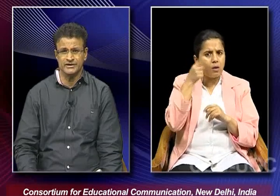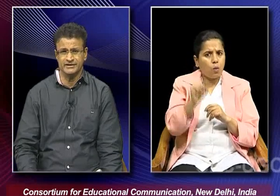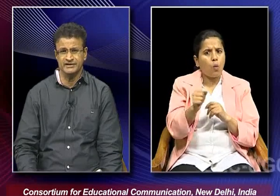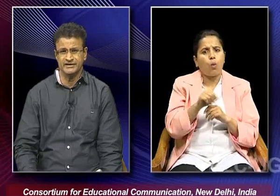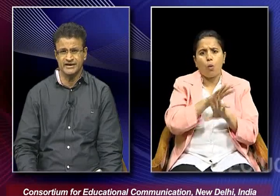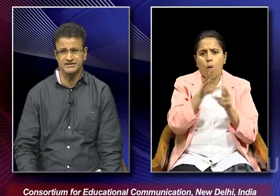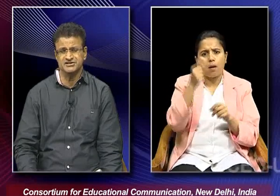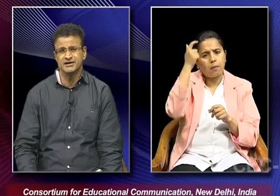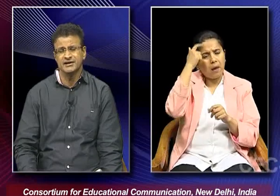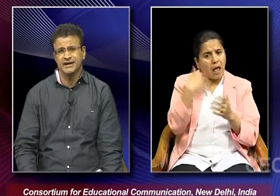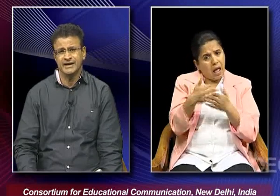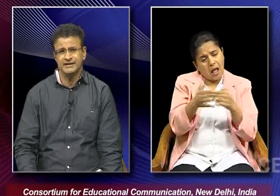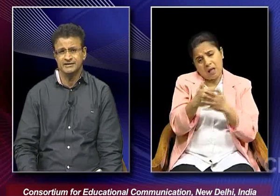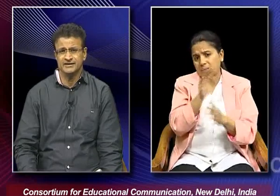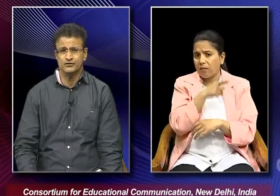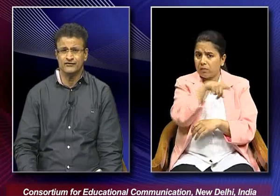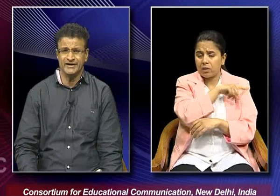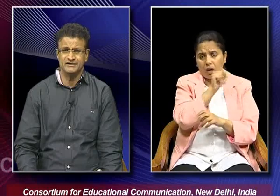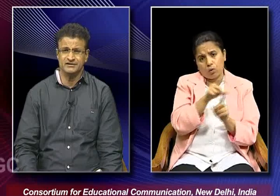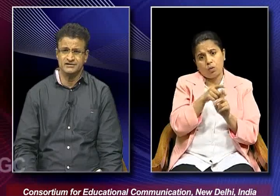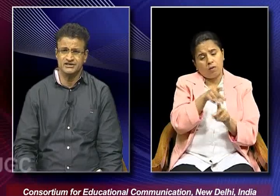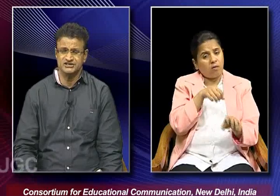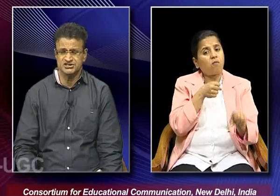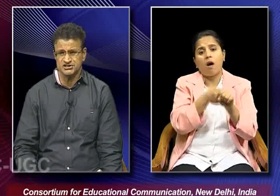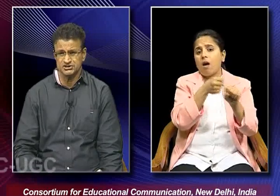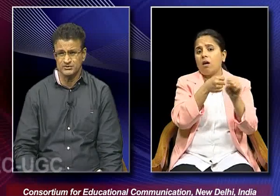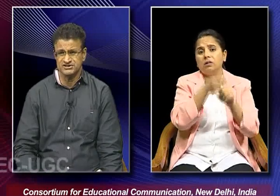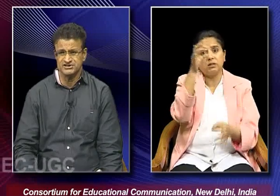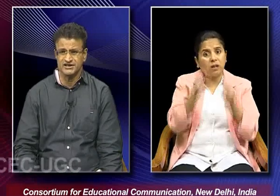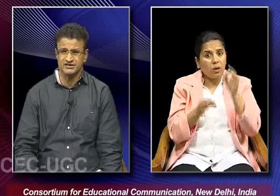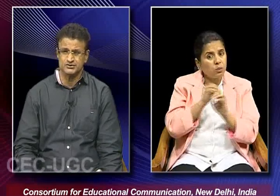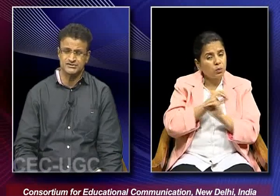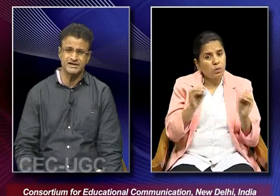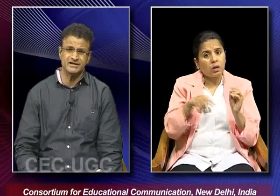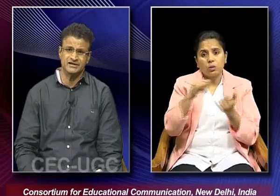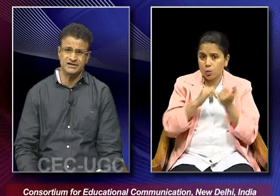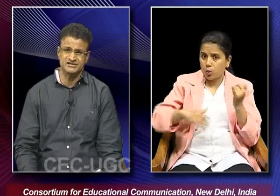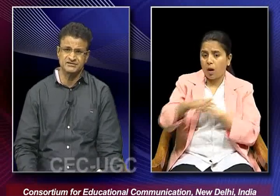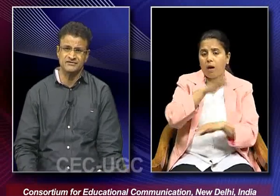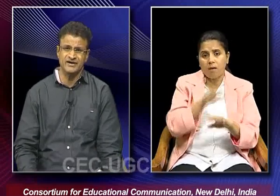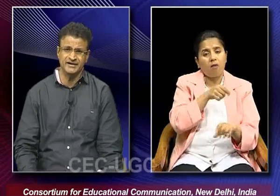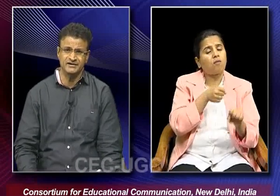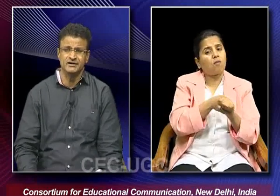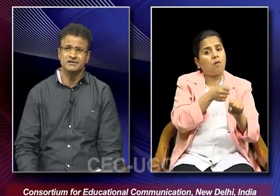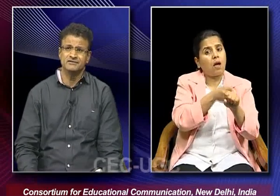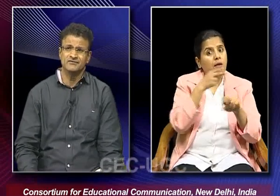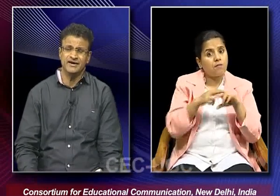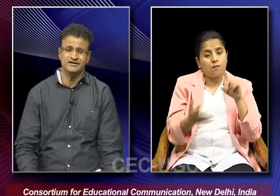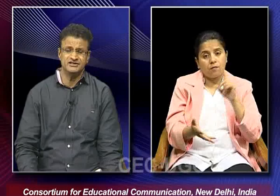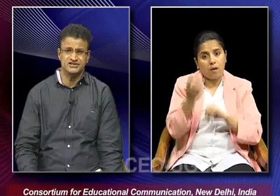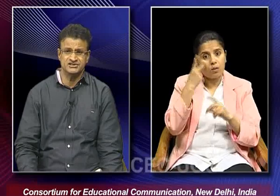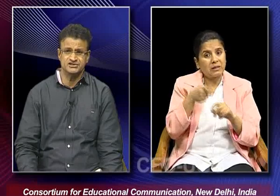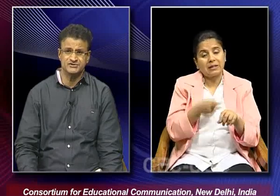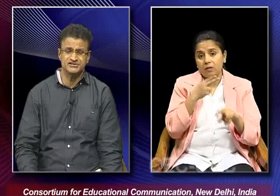own hands, and they have to fight the injustice which is there in the society, and unless they will fight